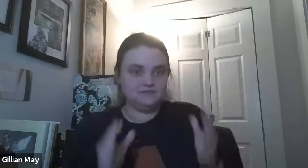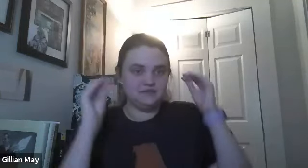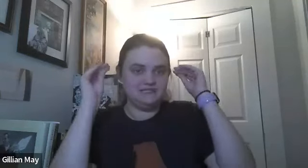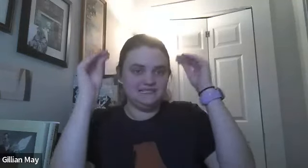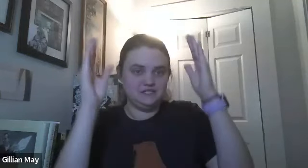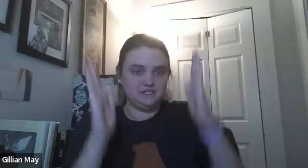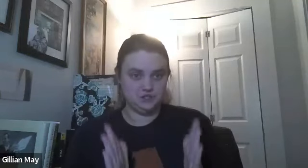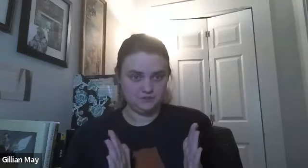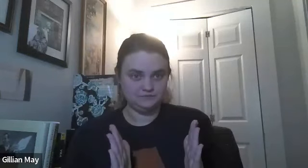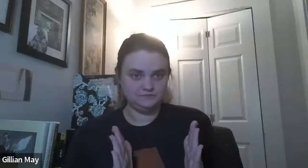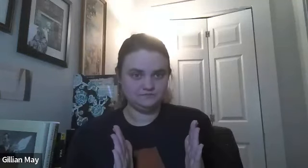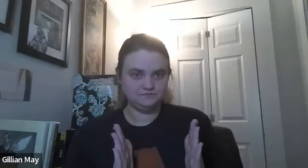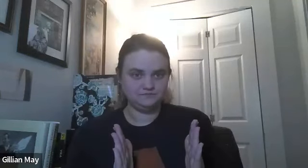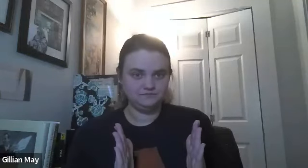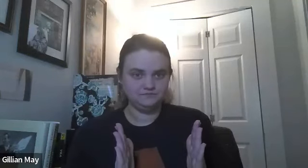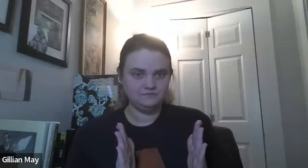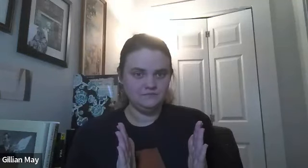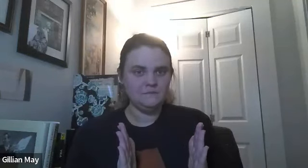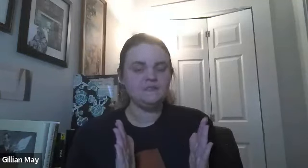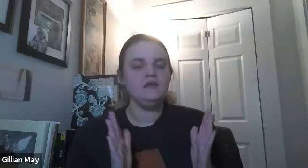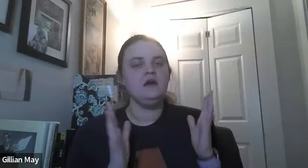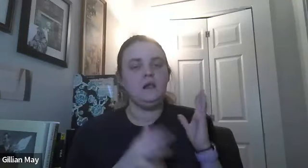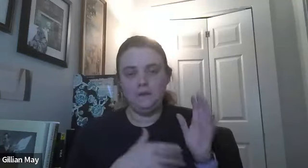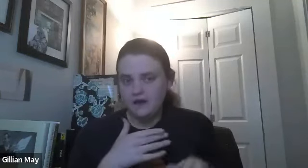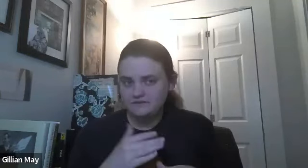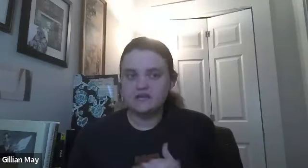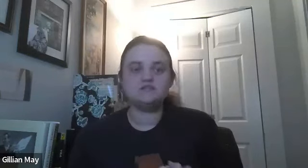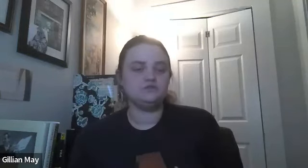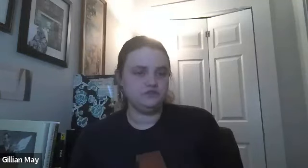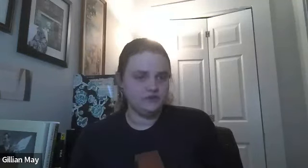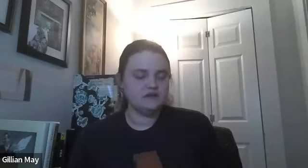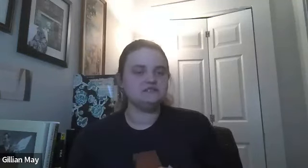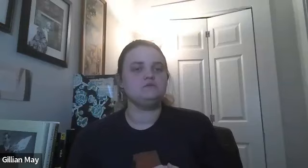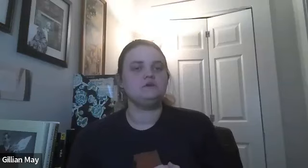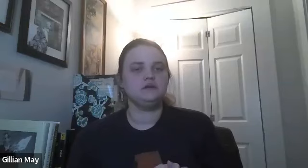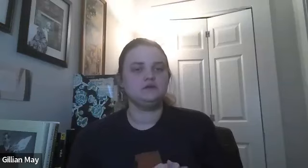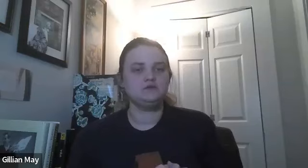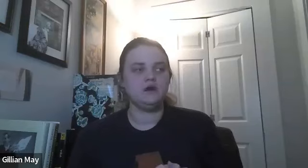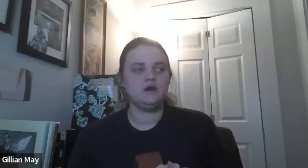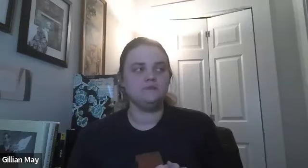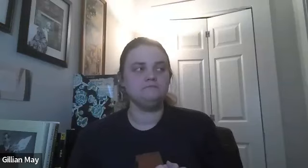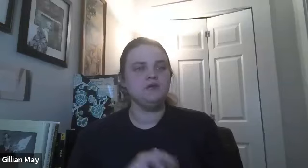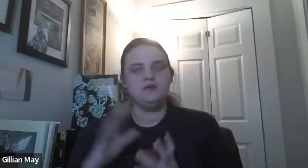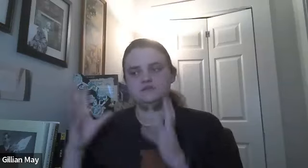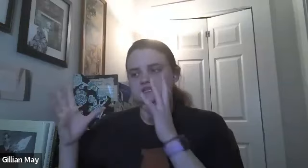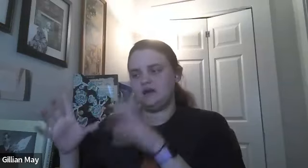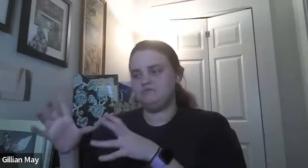So teacher. A lot of signs will do that, is they will include the type